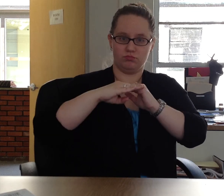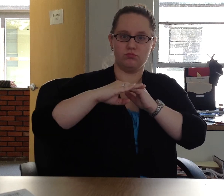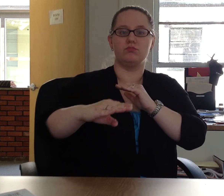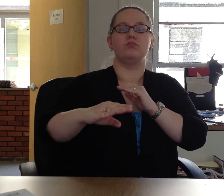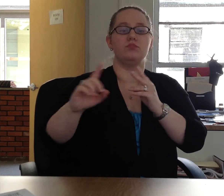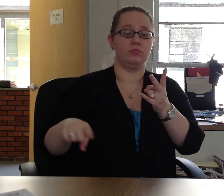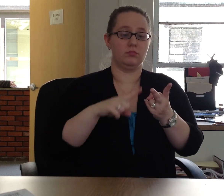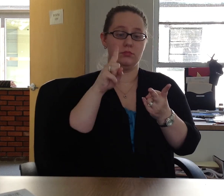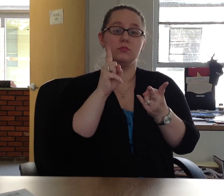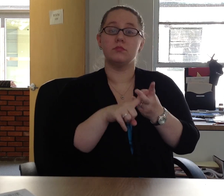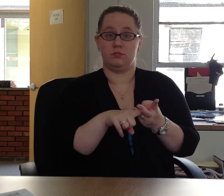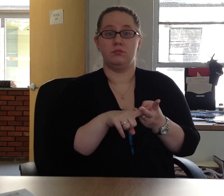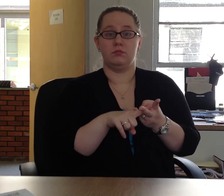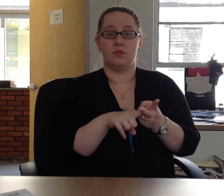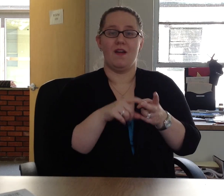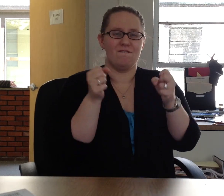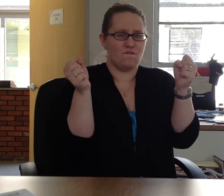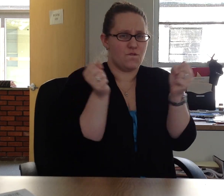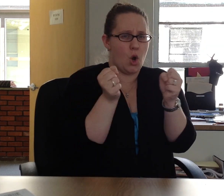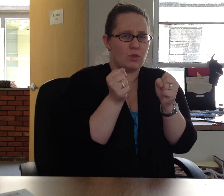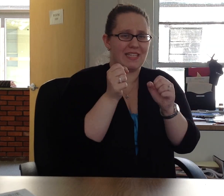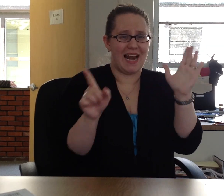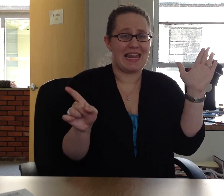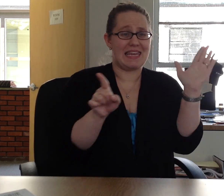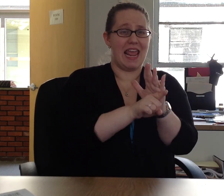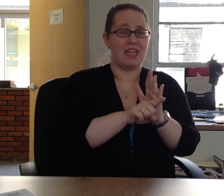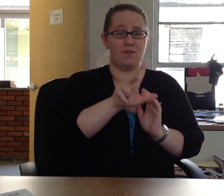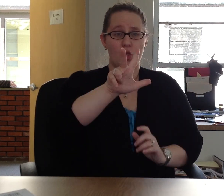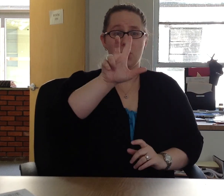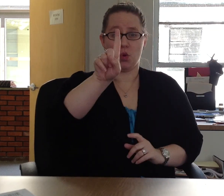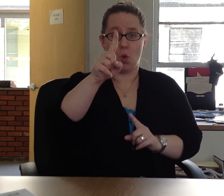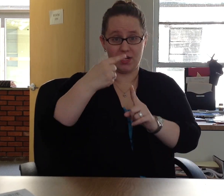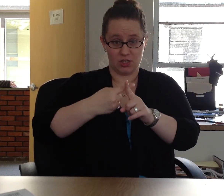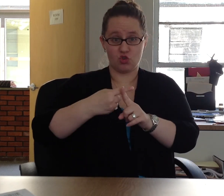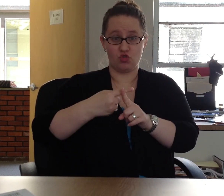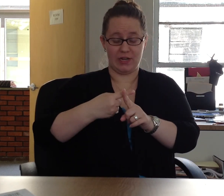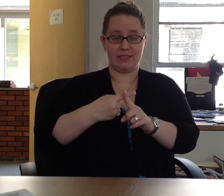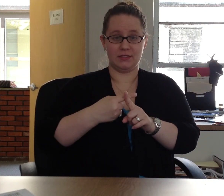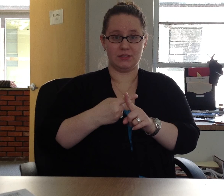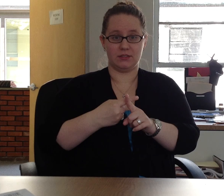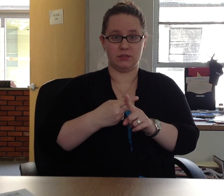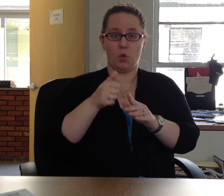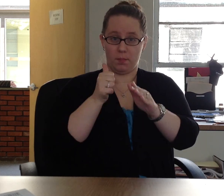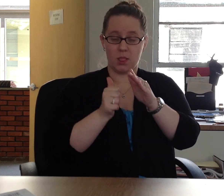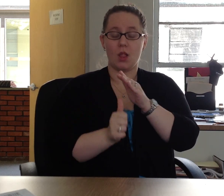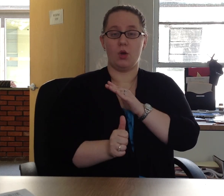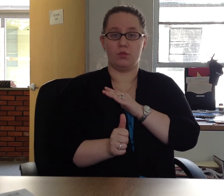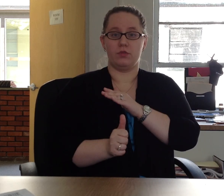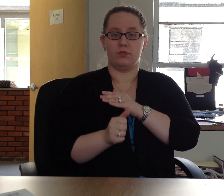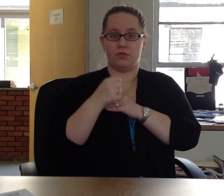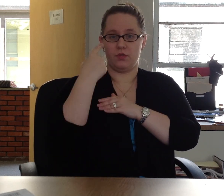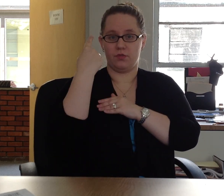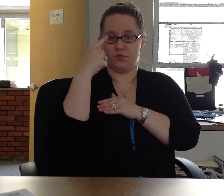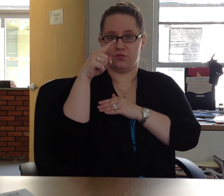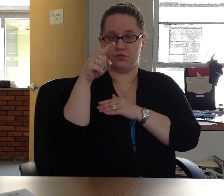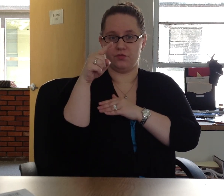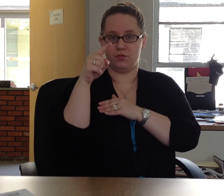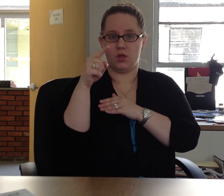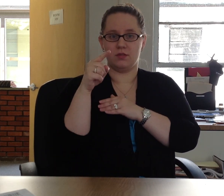Secondly, frozen at -31 or below until solid